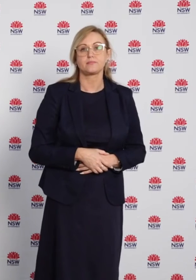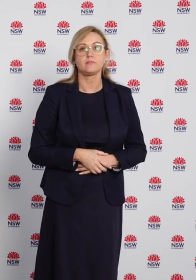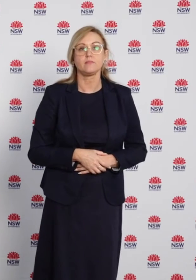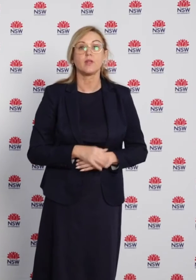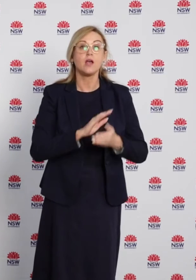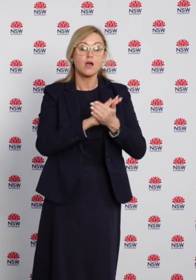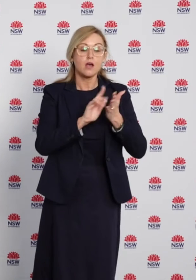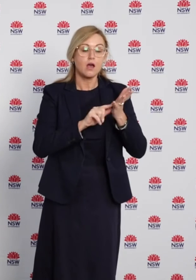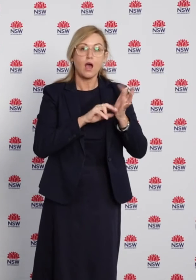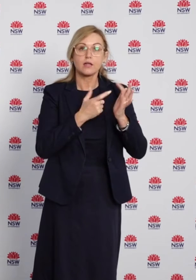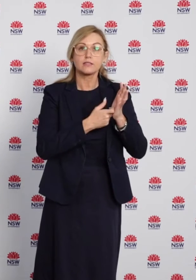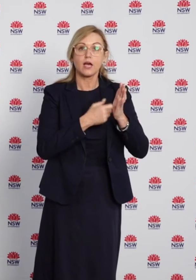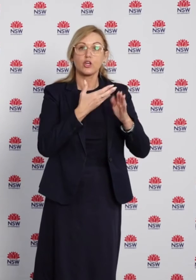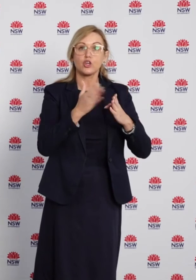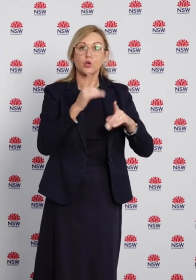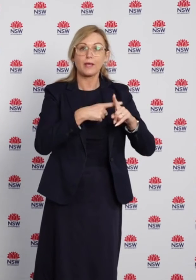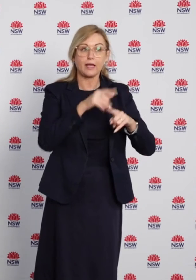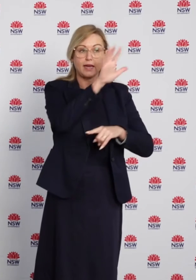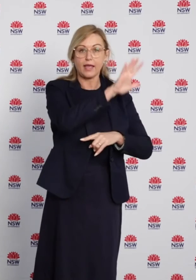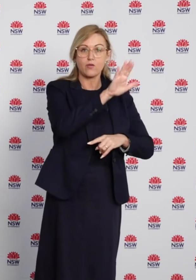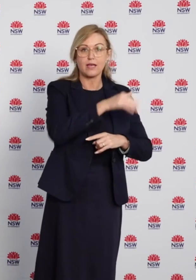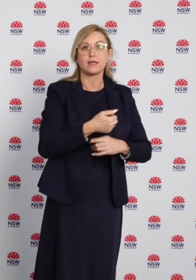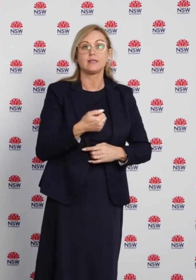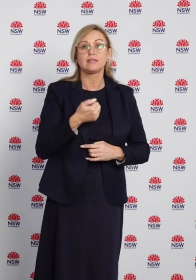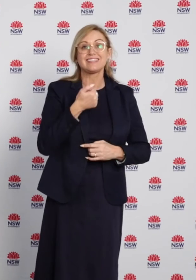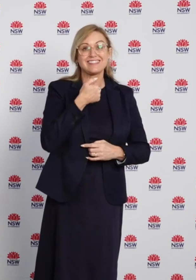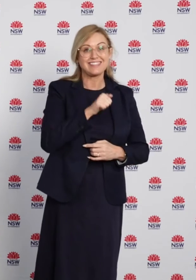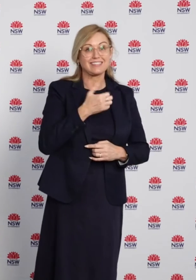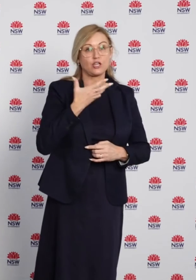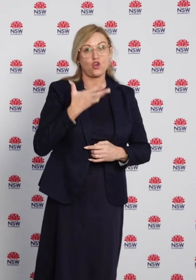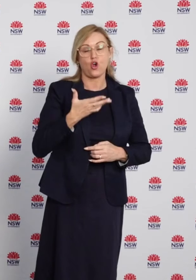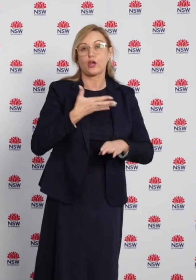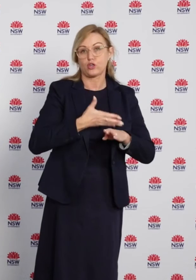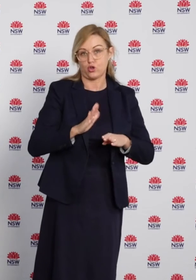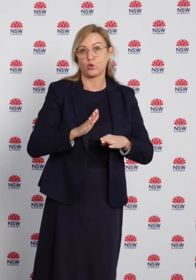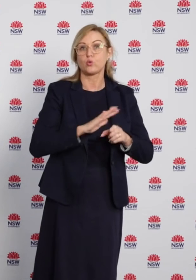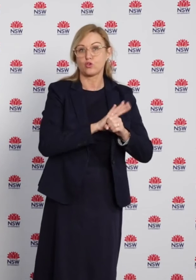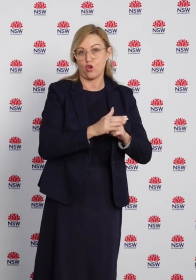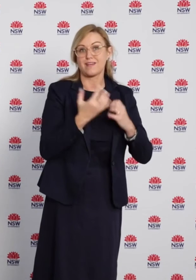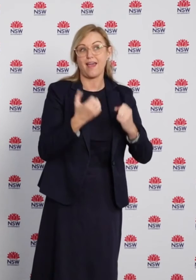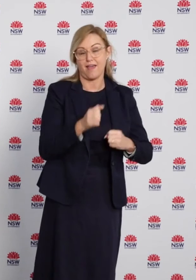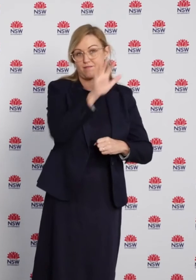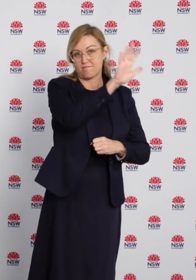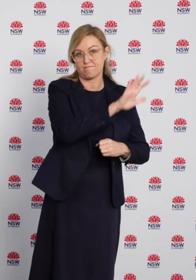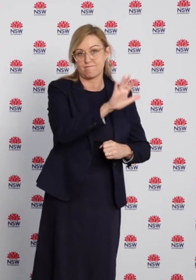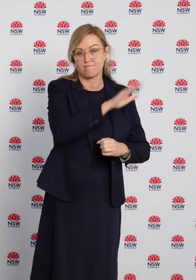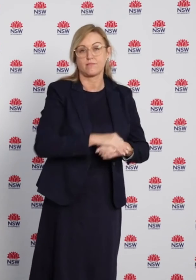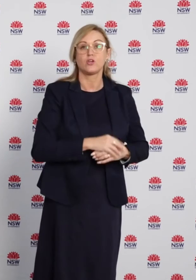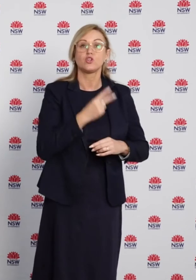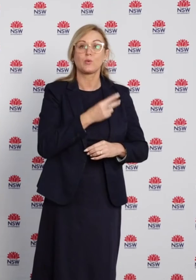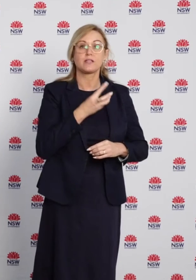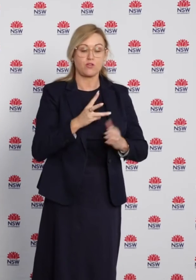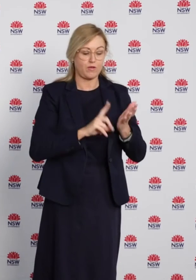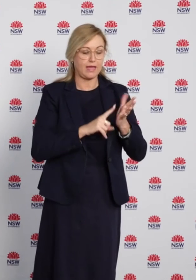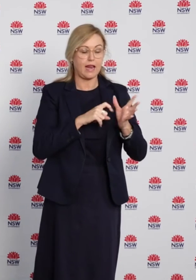In the Hunter, New England area, there have been 69 new cases reported. These include 23 in